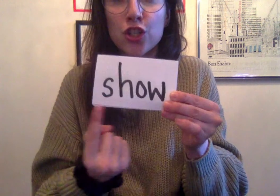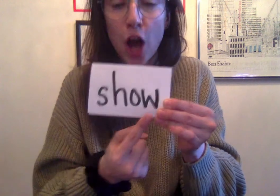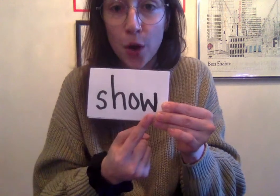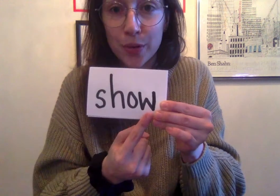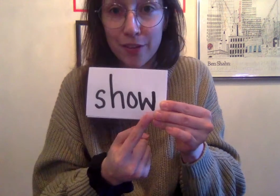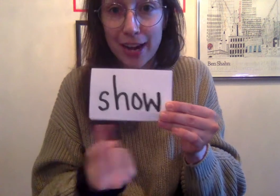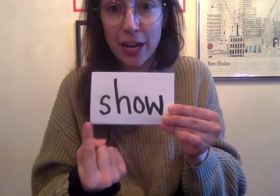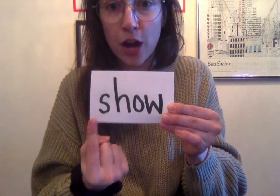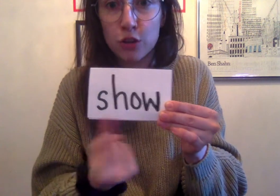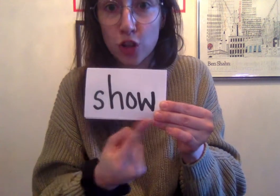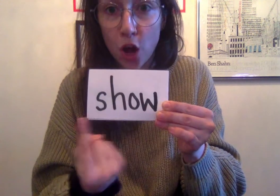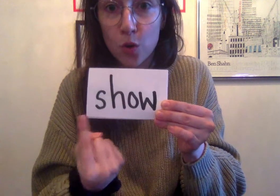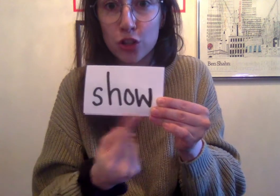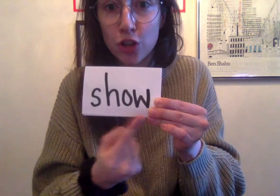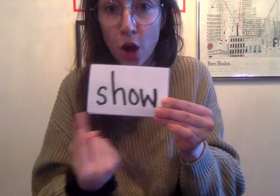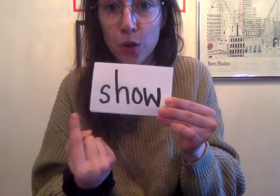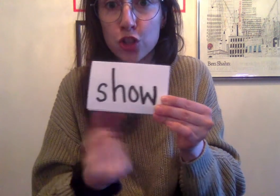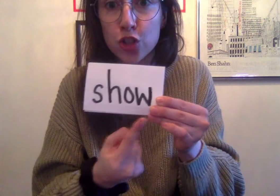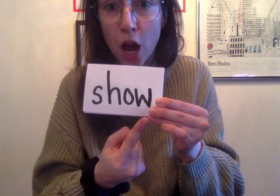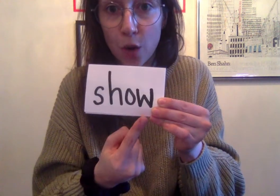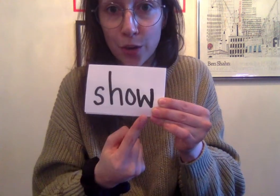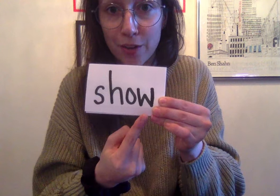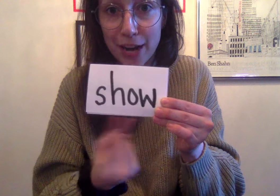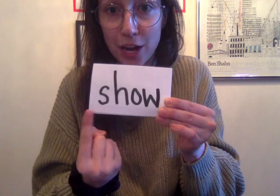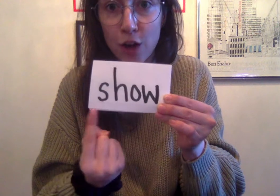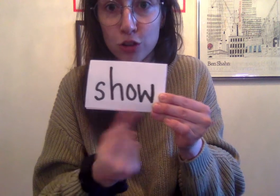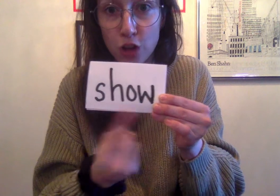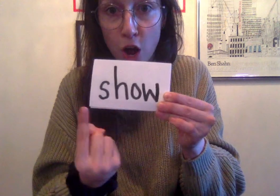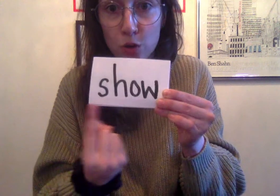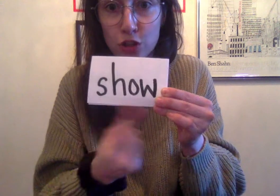Show, get ready, go. Show, get ready, go.